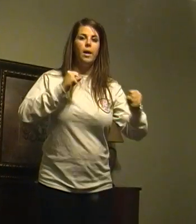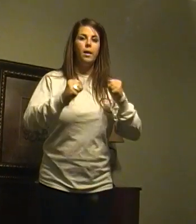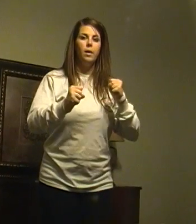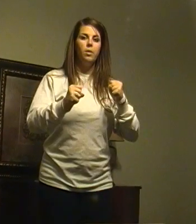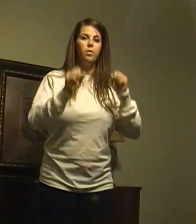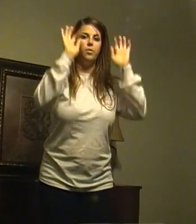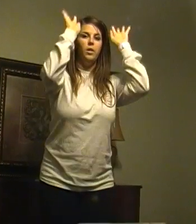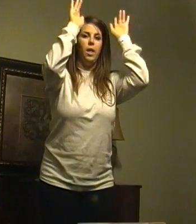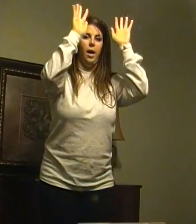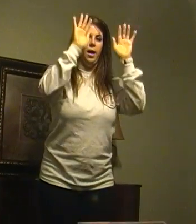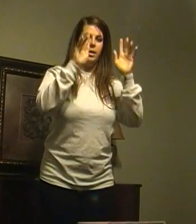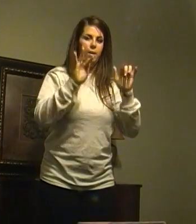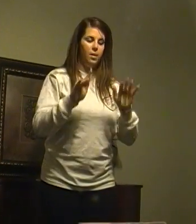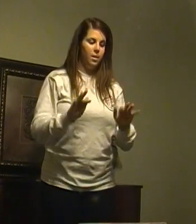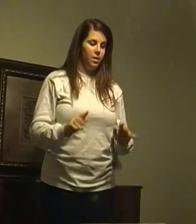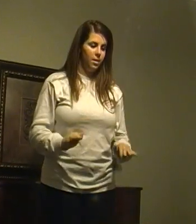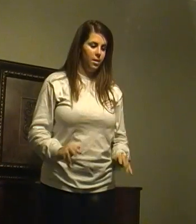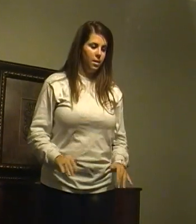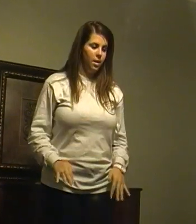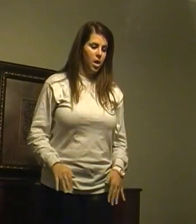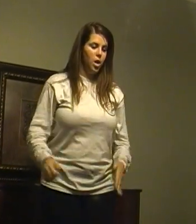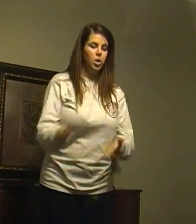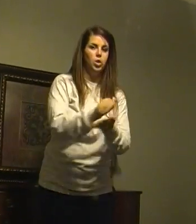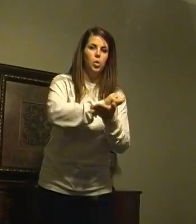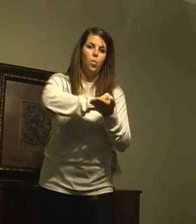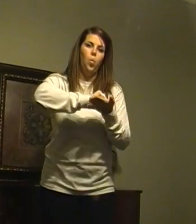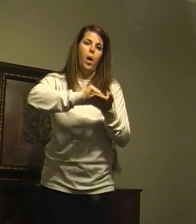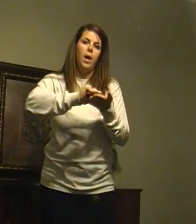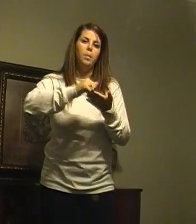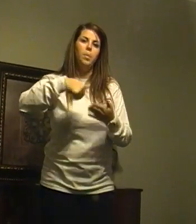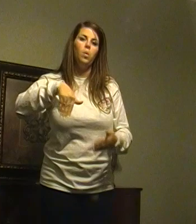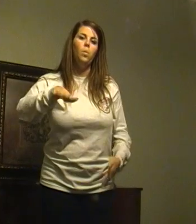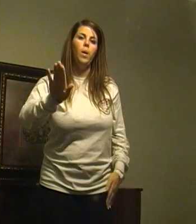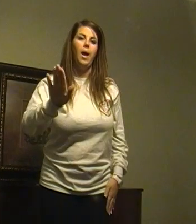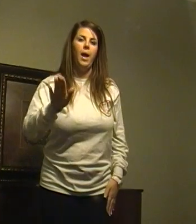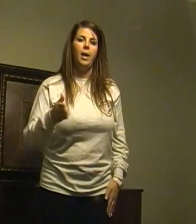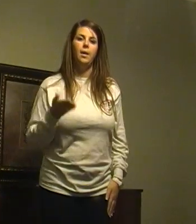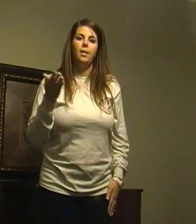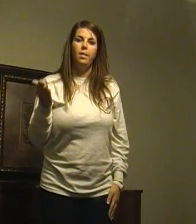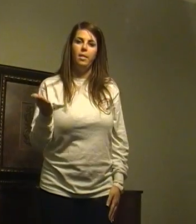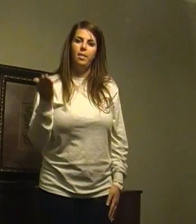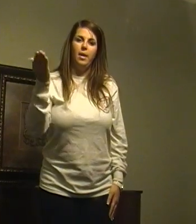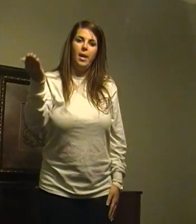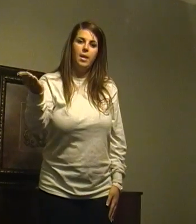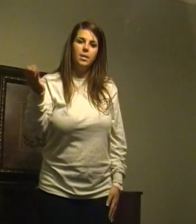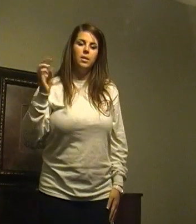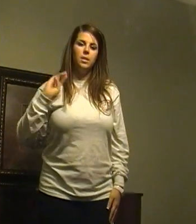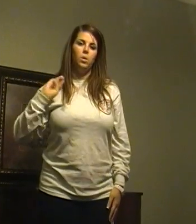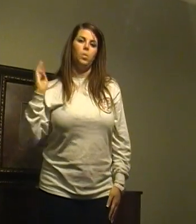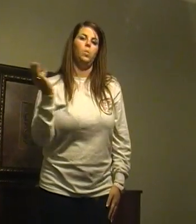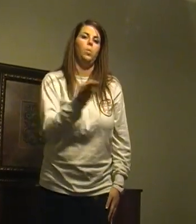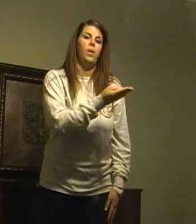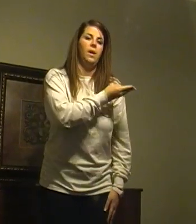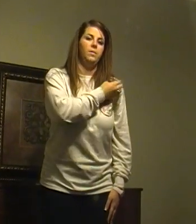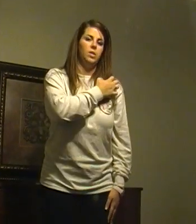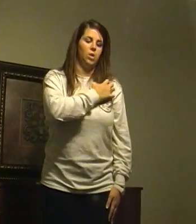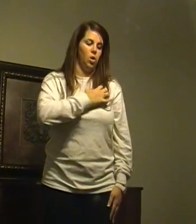roaring flood to wipe away the things we've